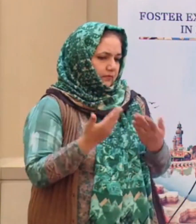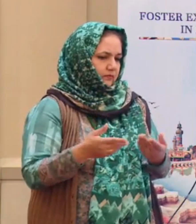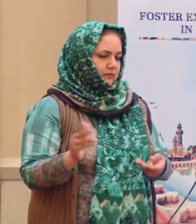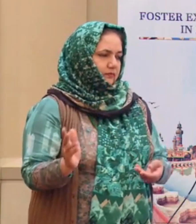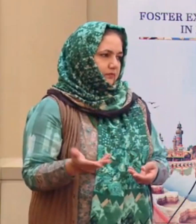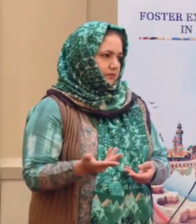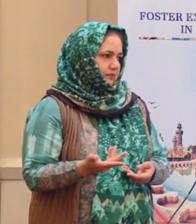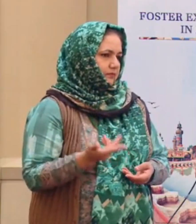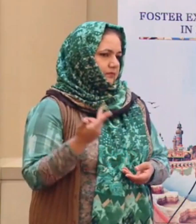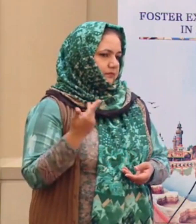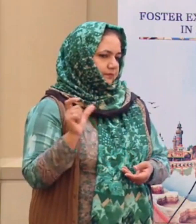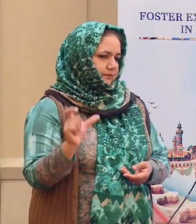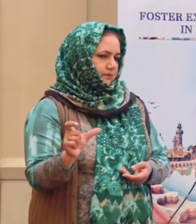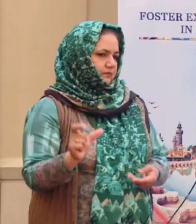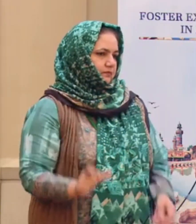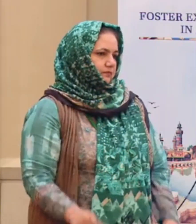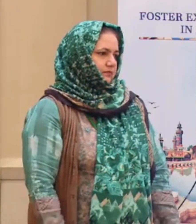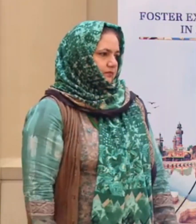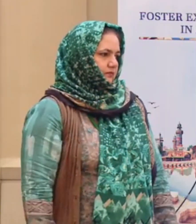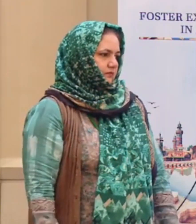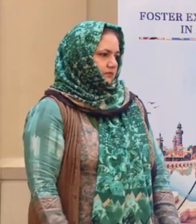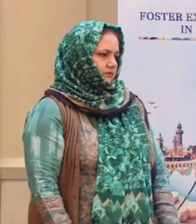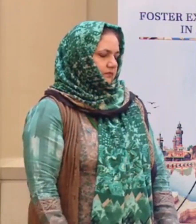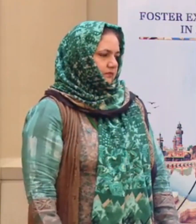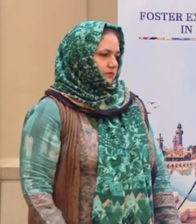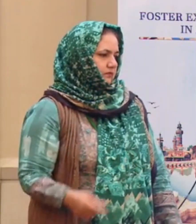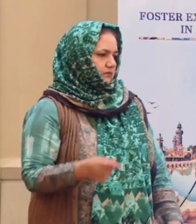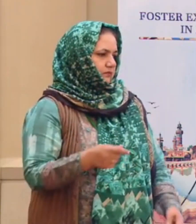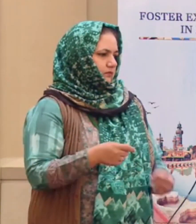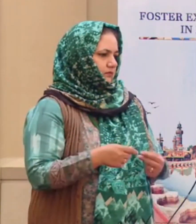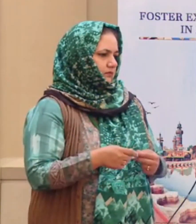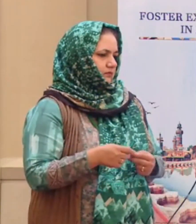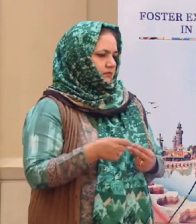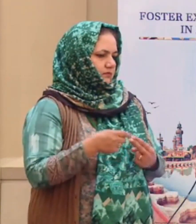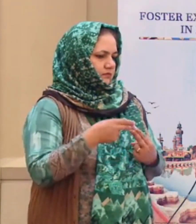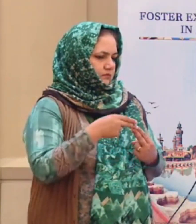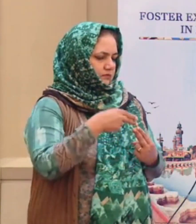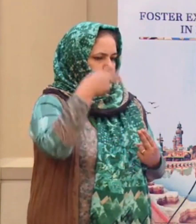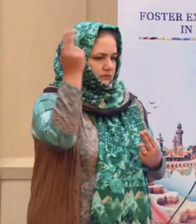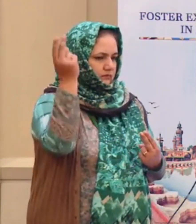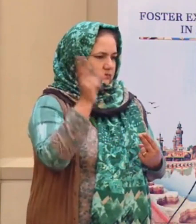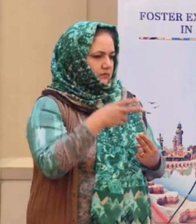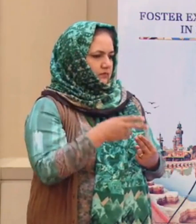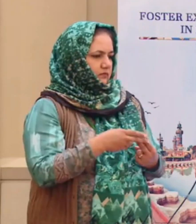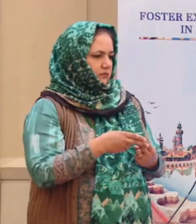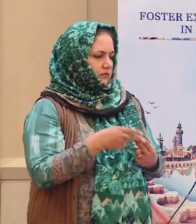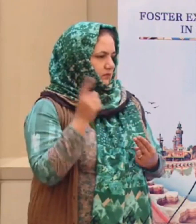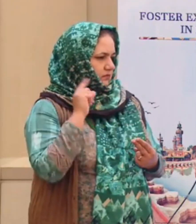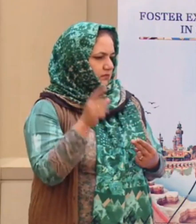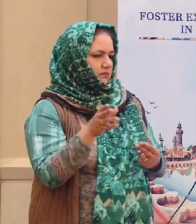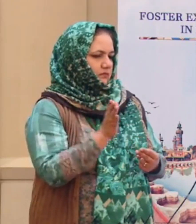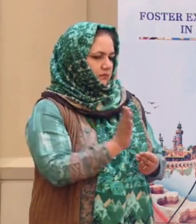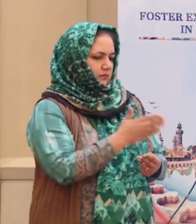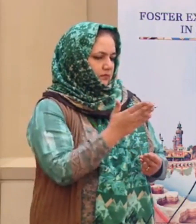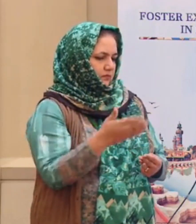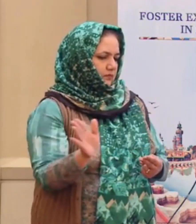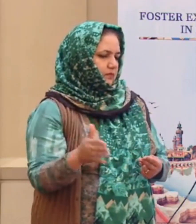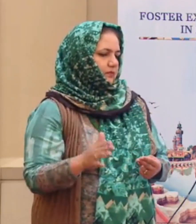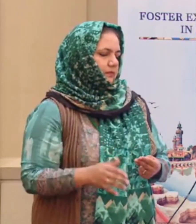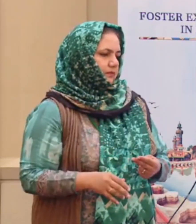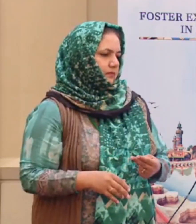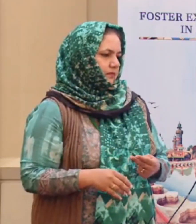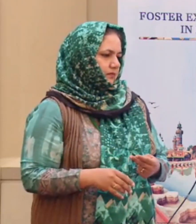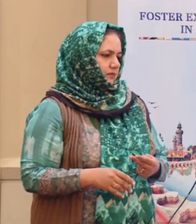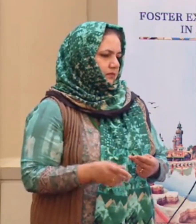video chymography or video stroboscopy? The difference between video stroboscopy and chymography is in video stroboscopy,